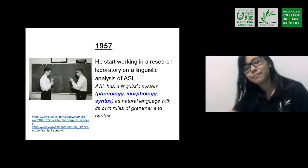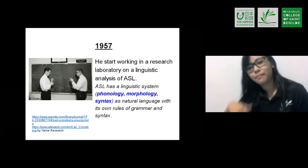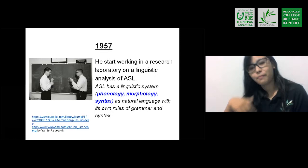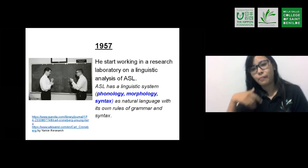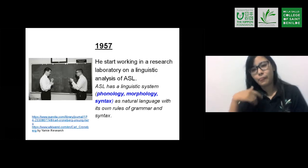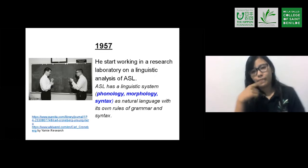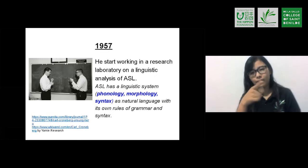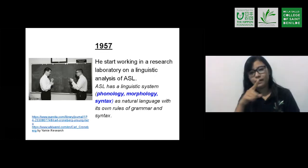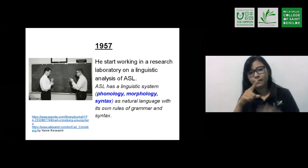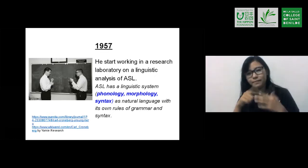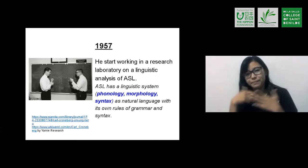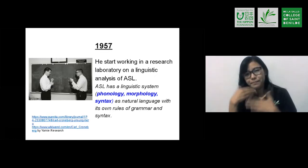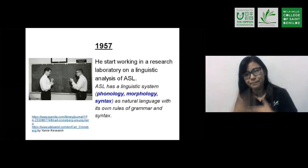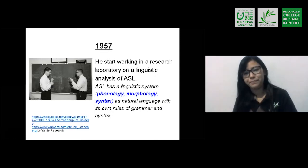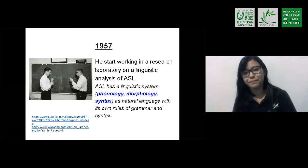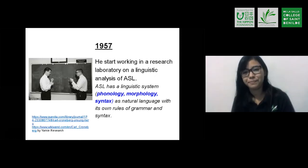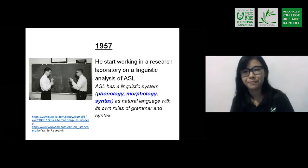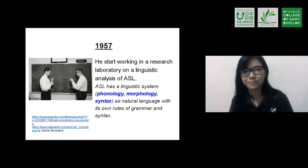A D on the cheek.